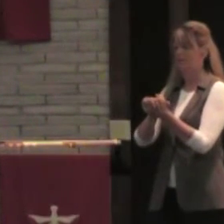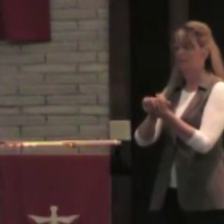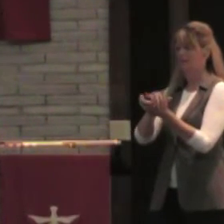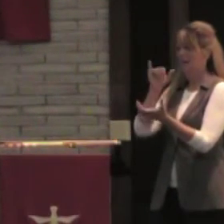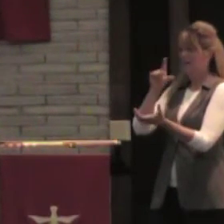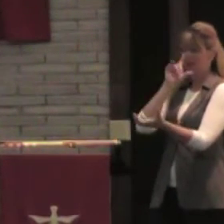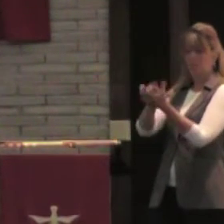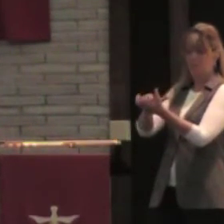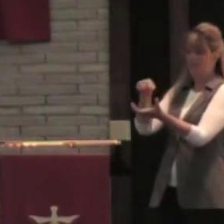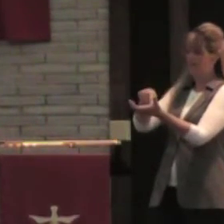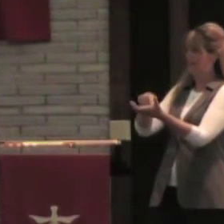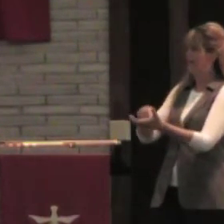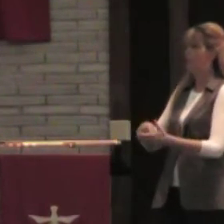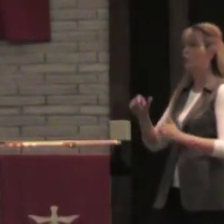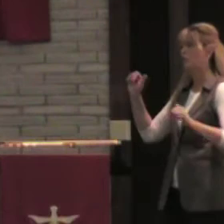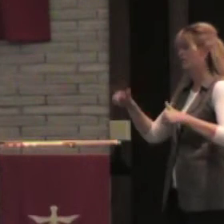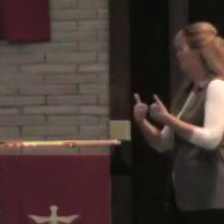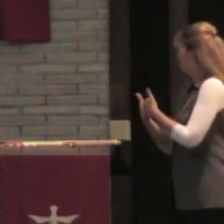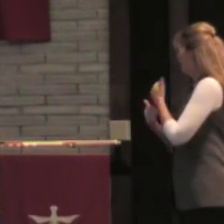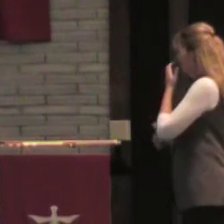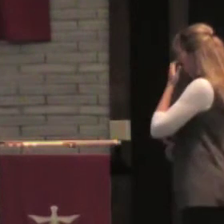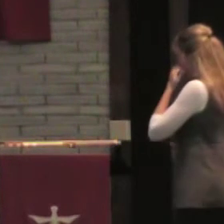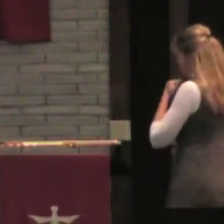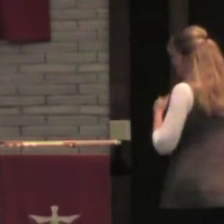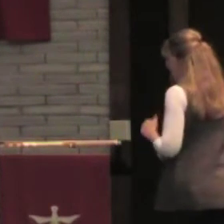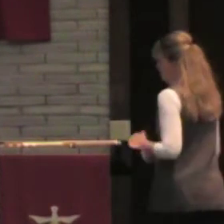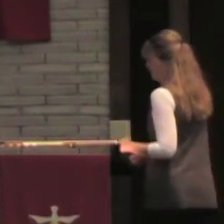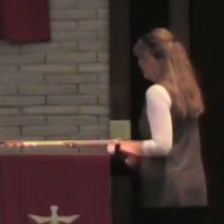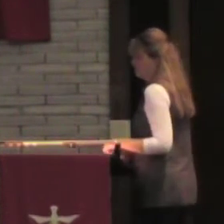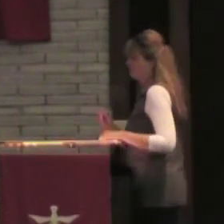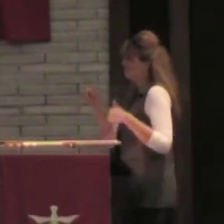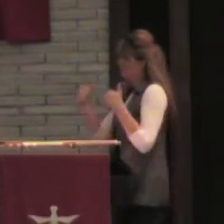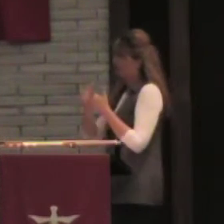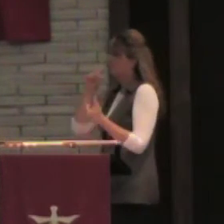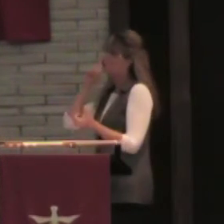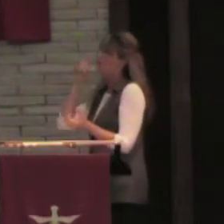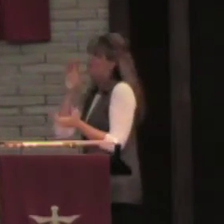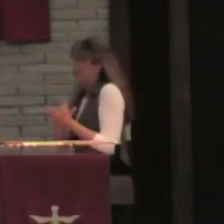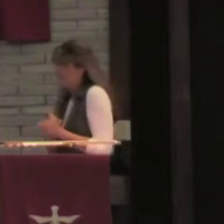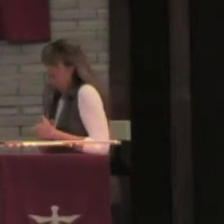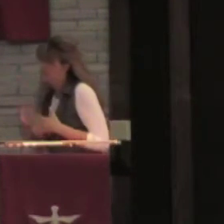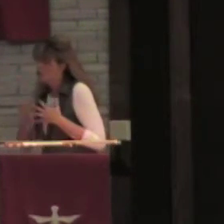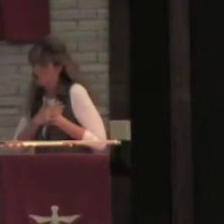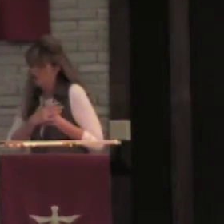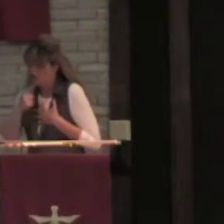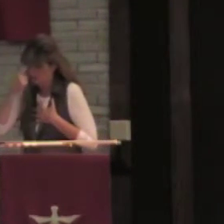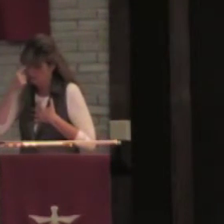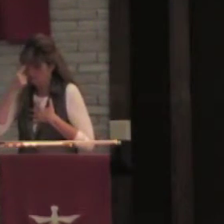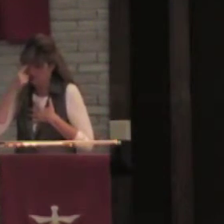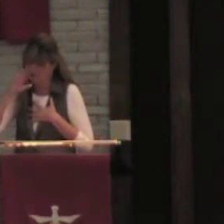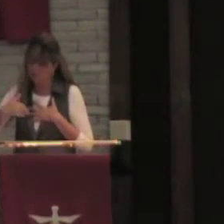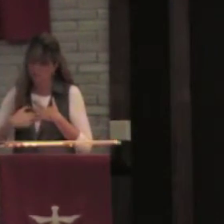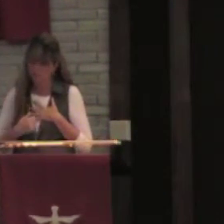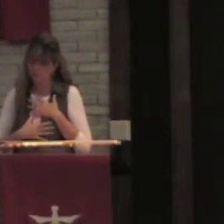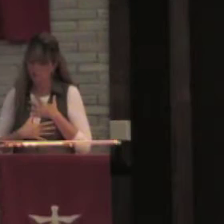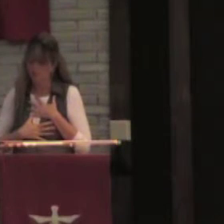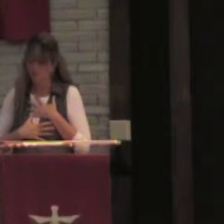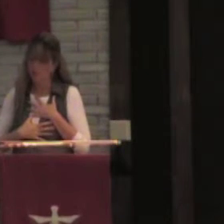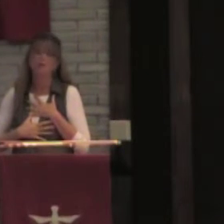You have to believe. Wow, it's challenging. But you have to believe it. In your heart, your